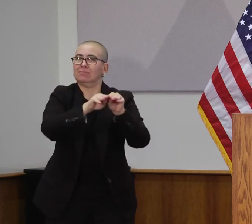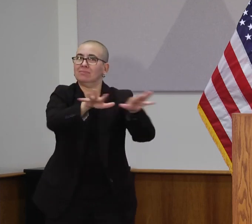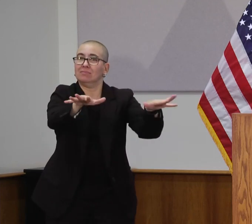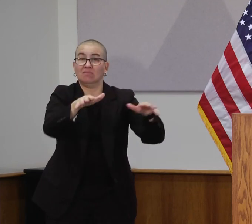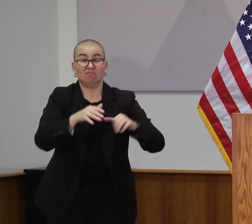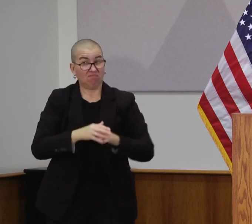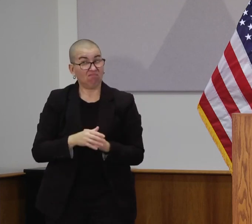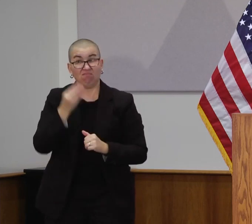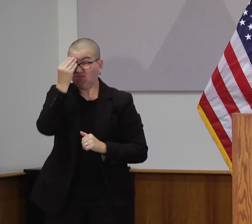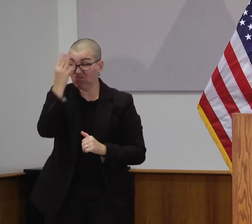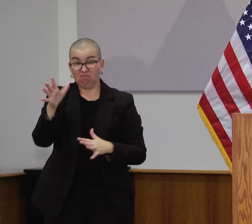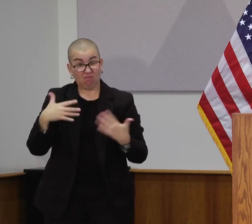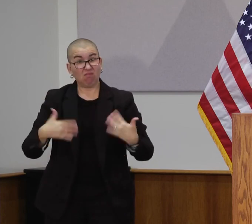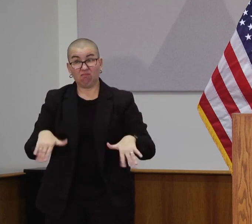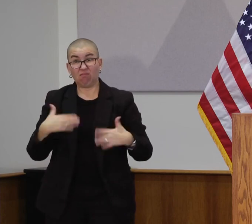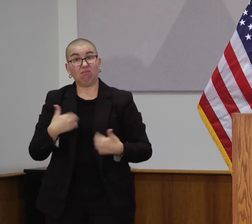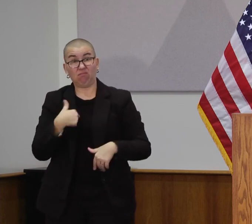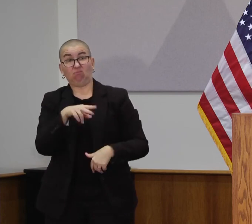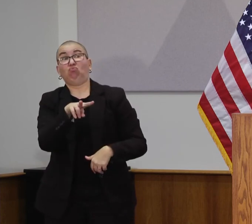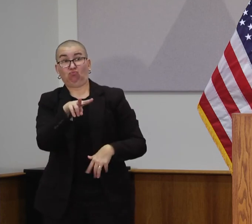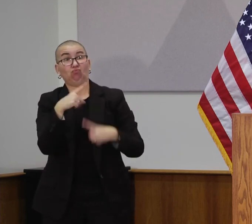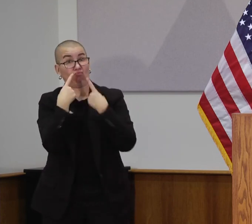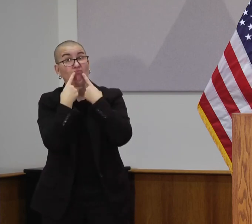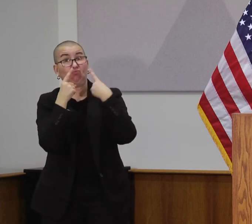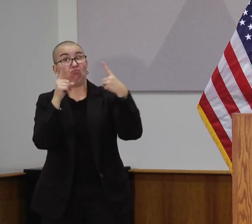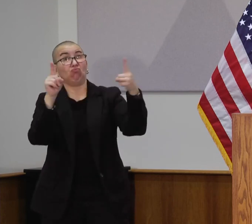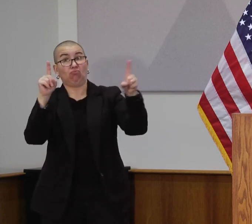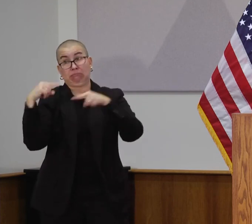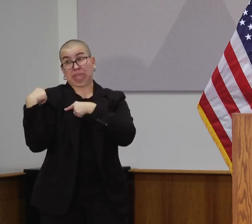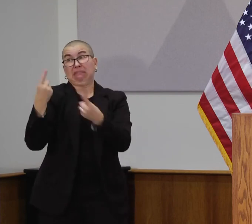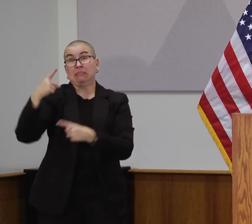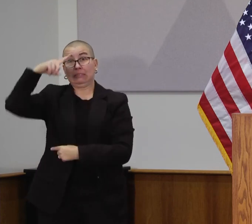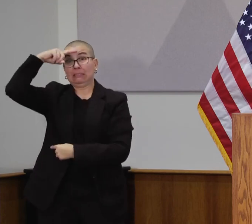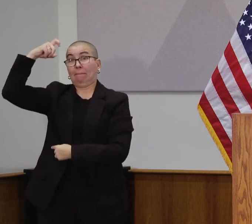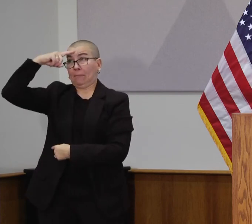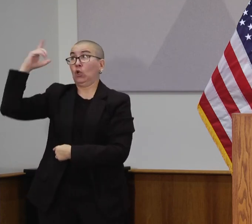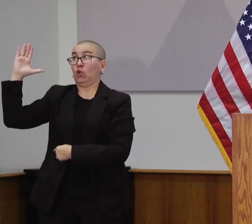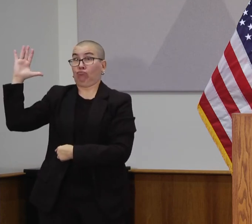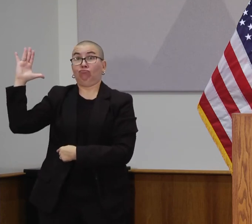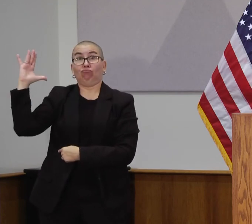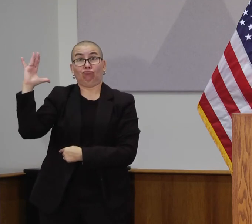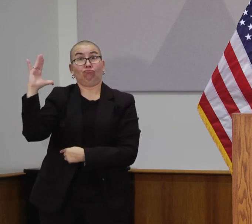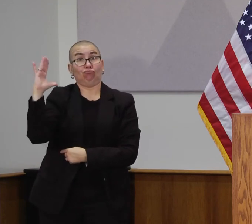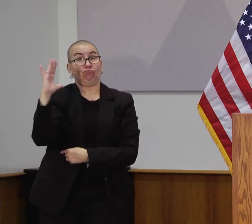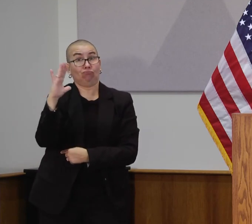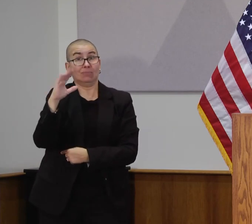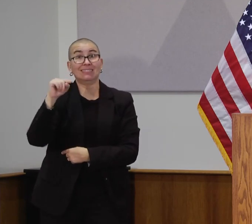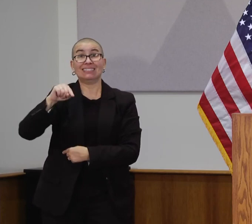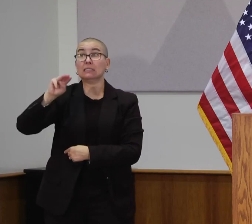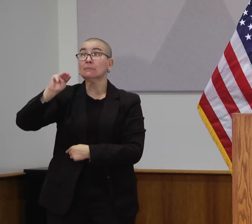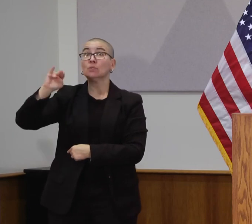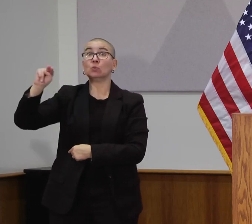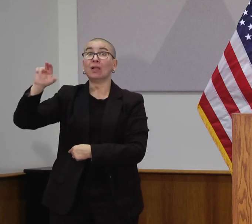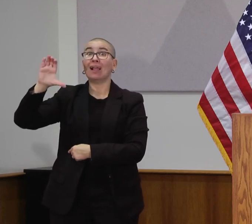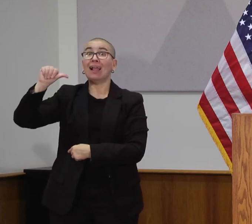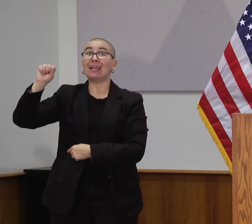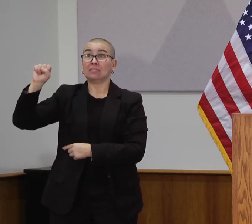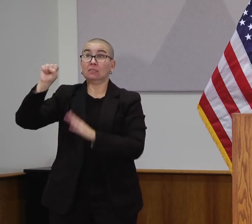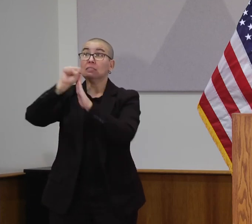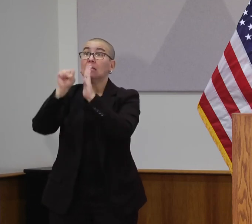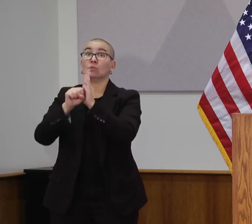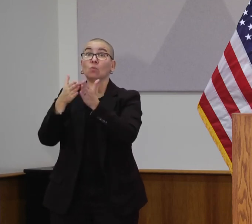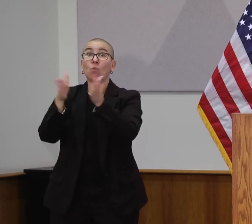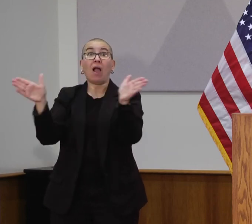And as we've seen over the summer and early fall months with the Minnesota cases statewide increasing, the long-term